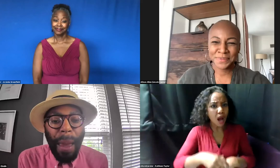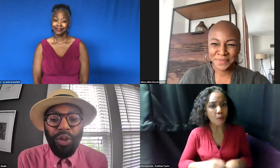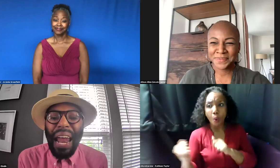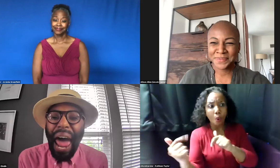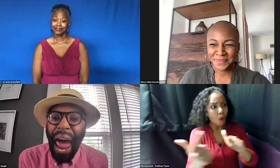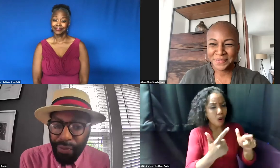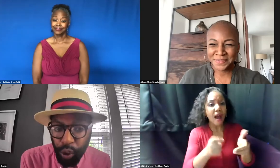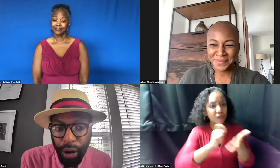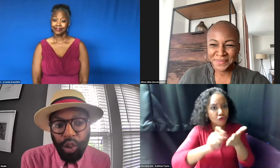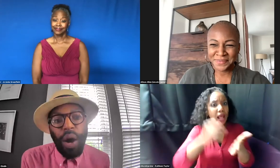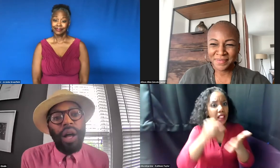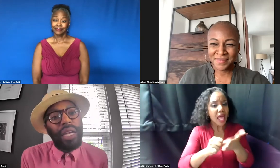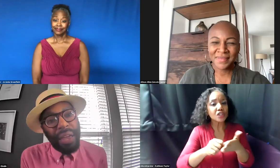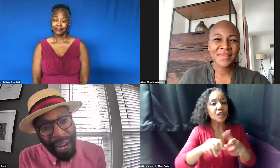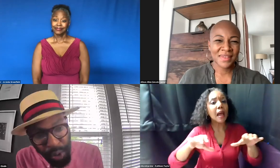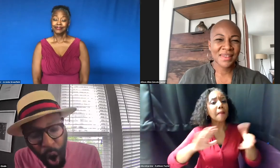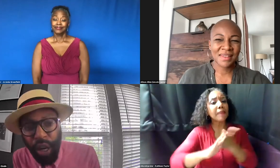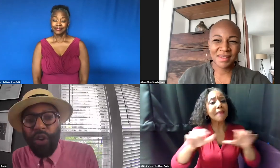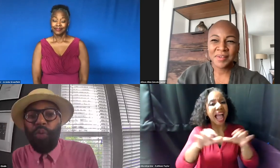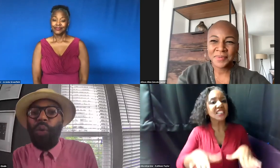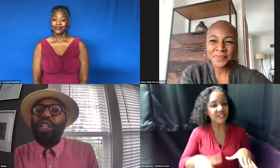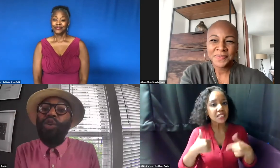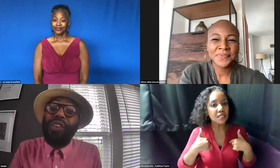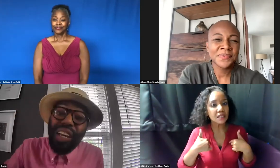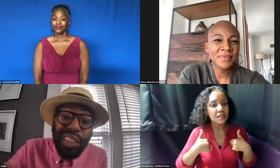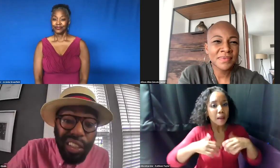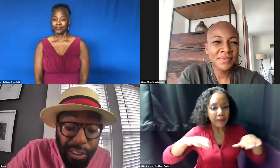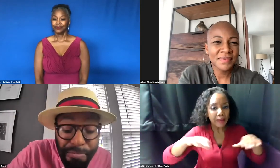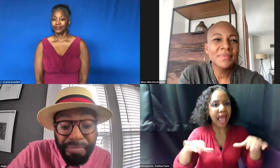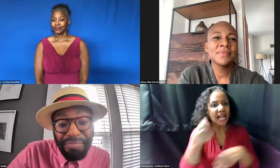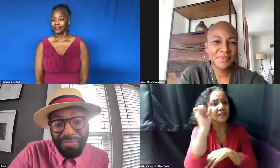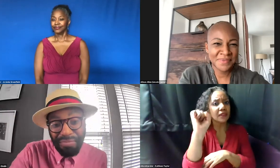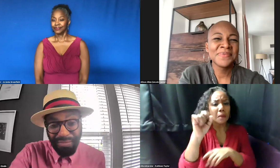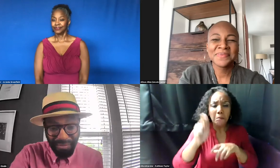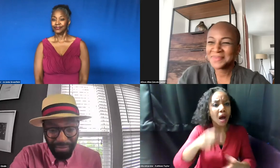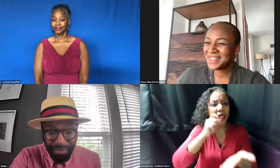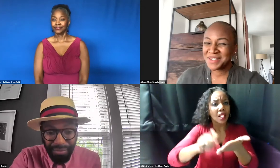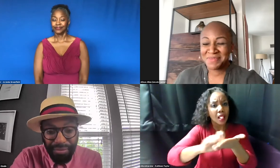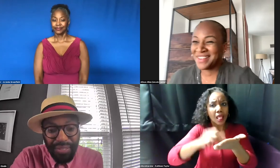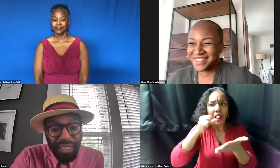all need to be able to do that activist work as well, even as we argue for the work we need to do for sustenance.